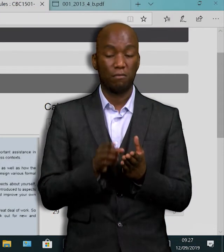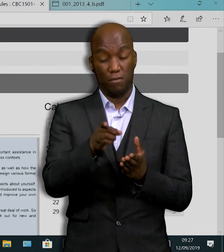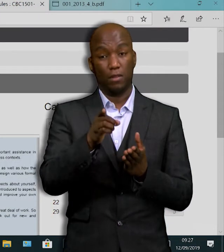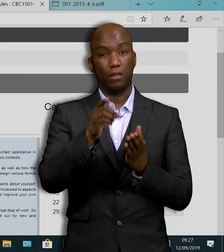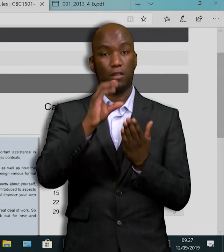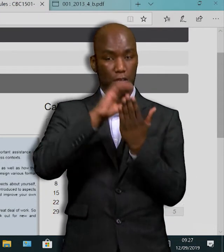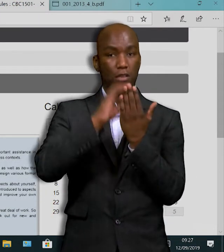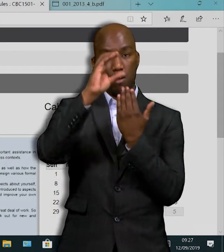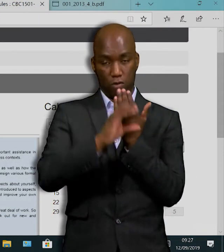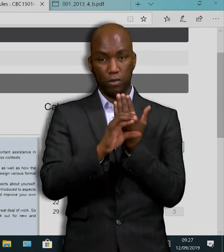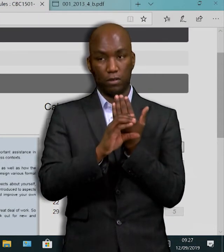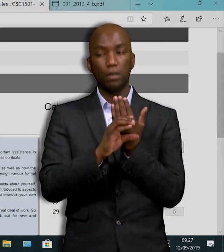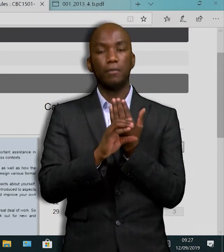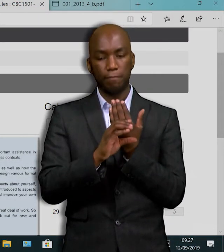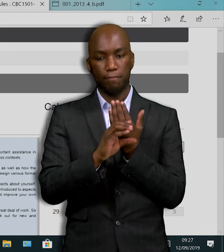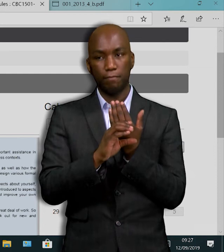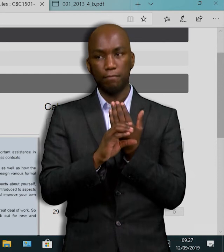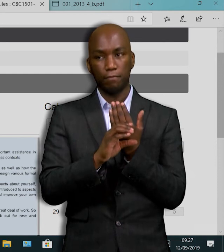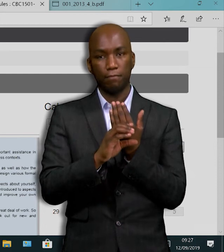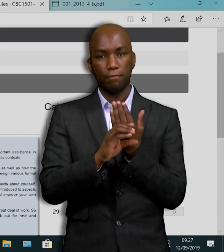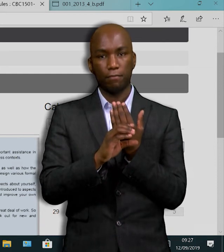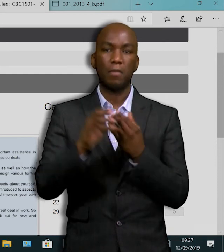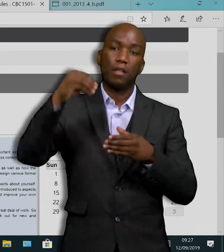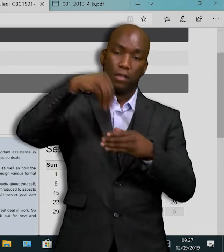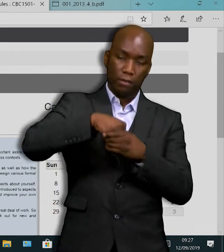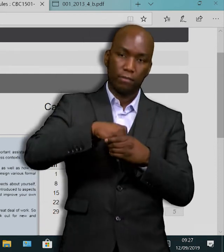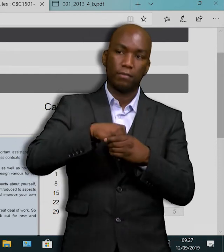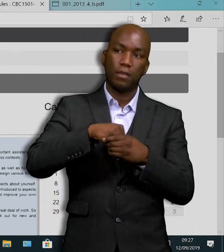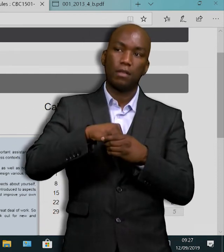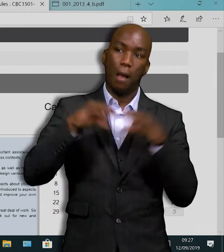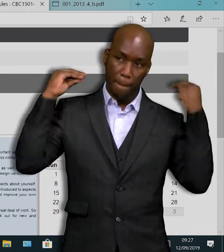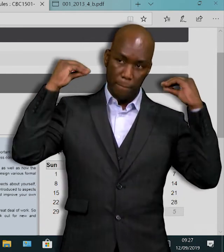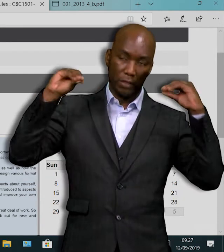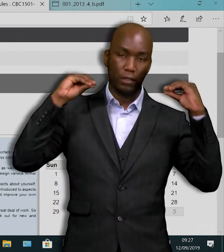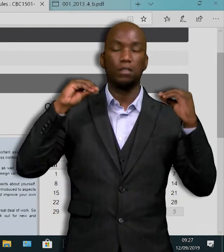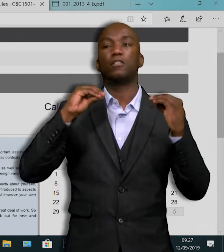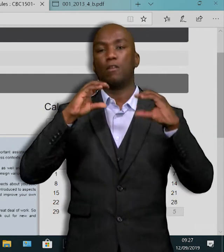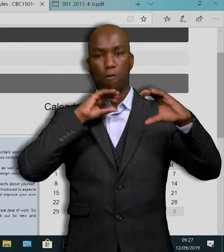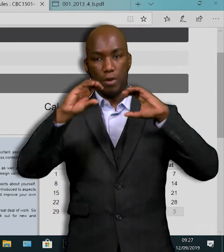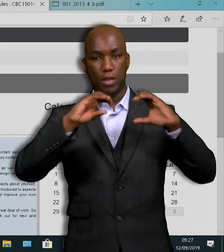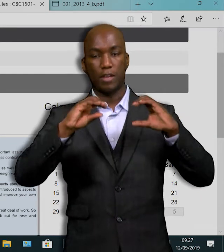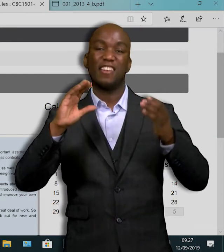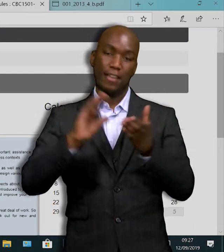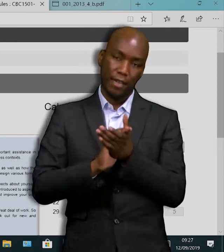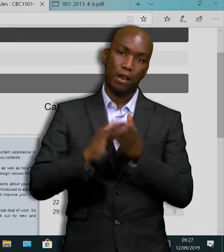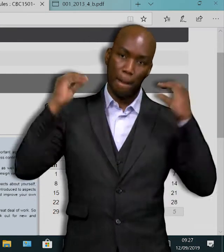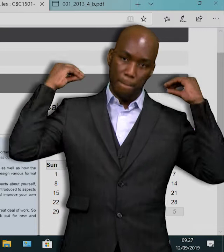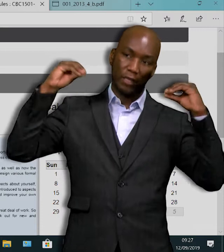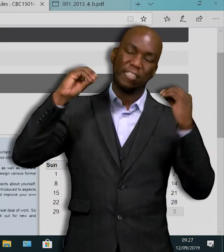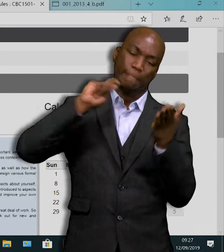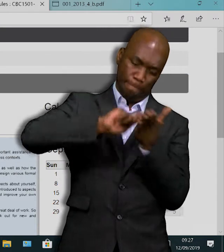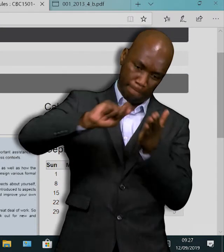This module therefore deals with business communication and business writing skills.